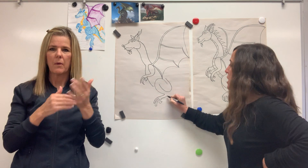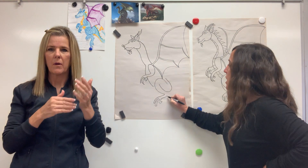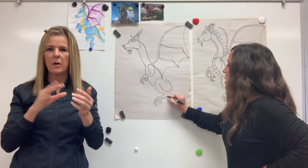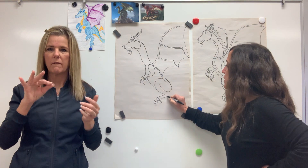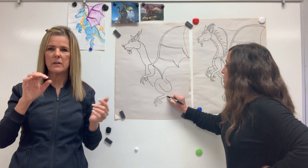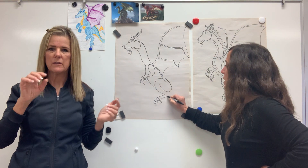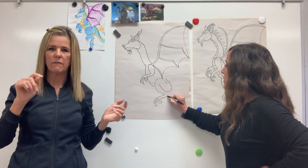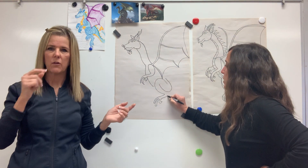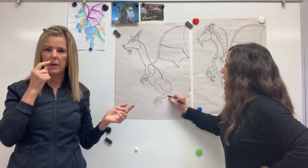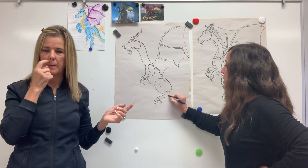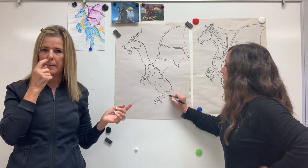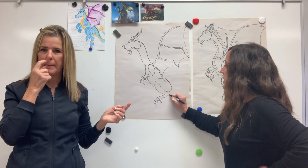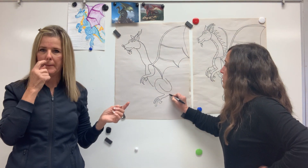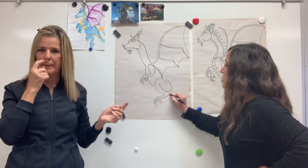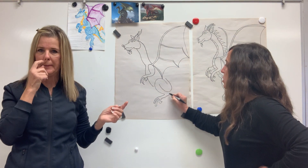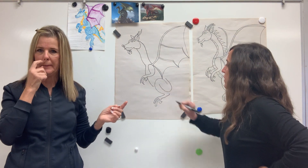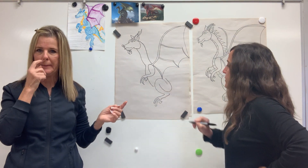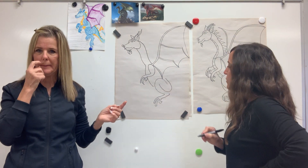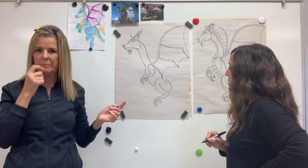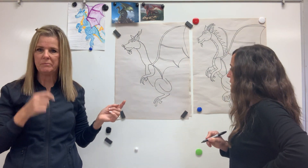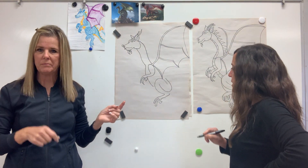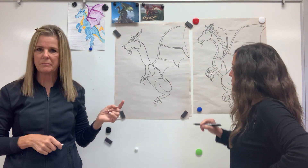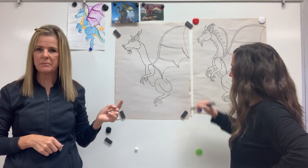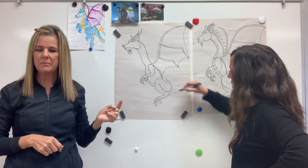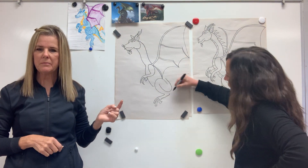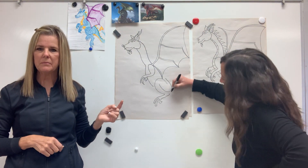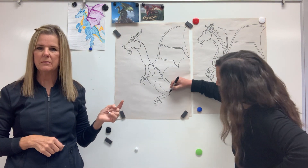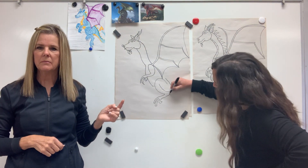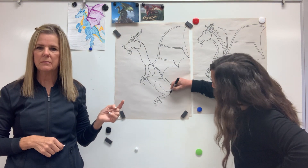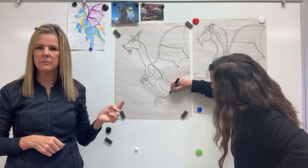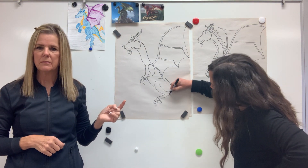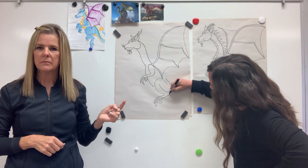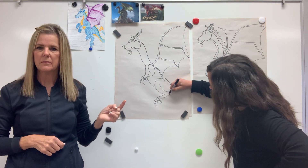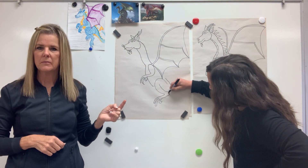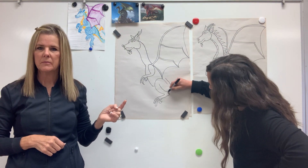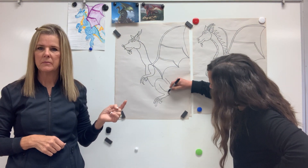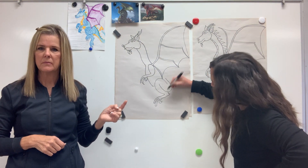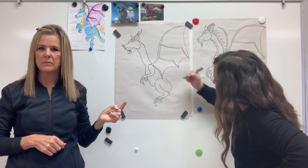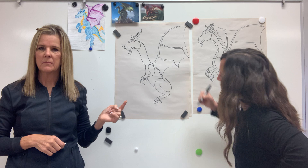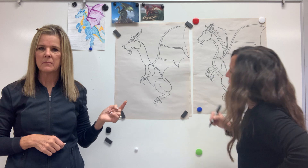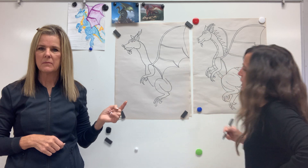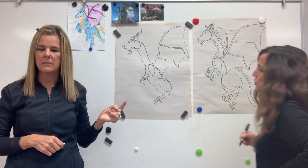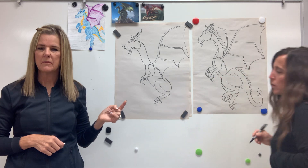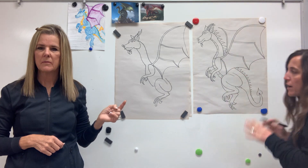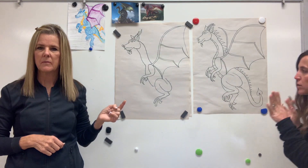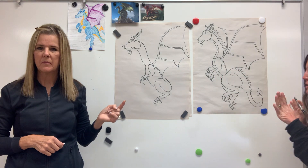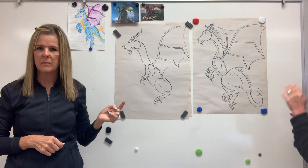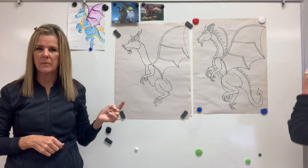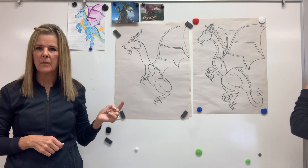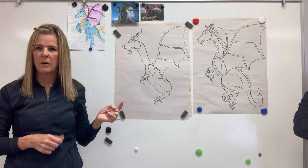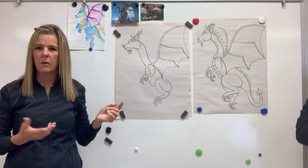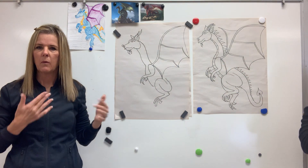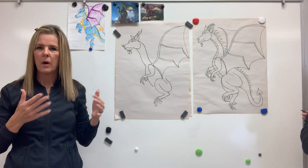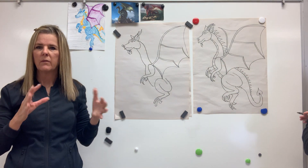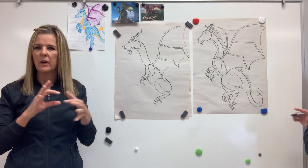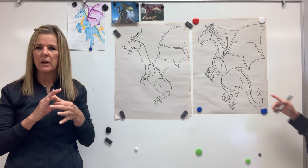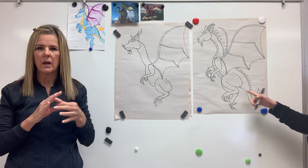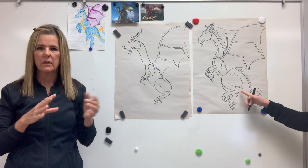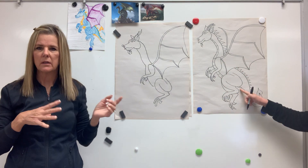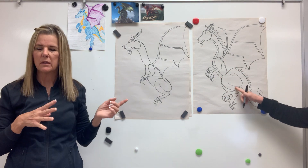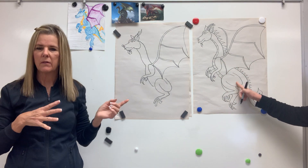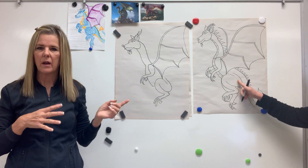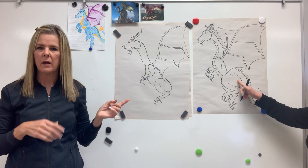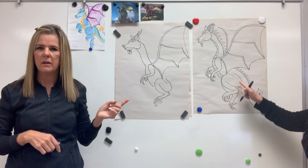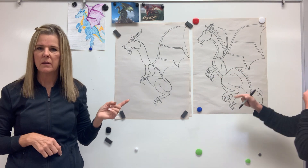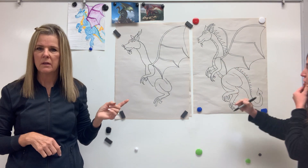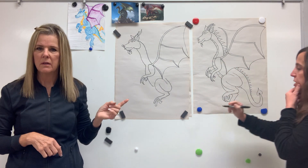foot. So I'm gonna go ahead and make a little curve line for his heel. And then it's just gonna come right up and touch. Wherever it touches is fine. It's